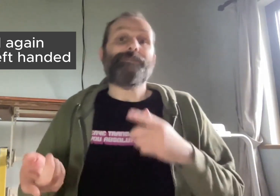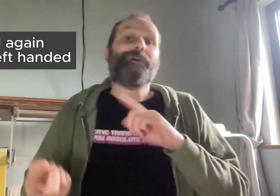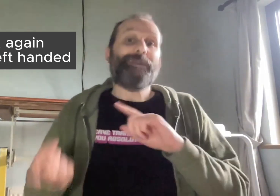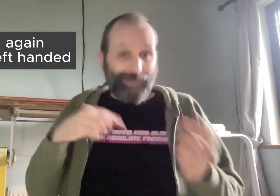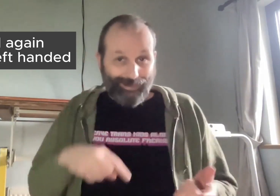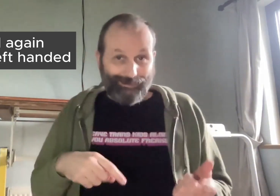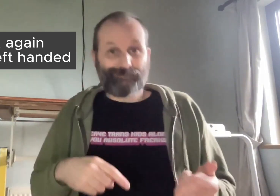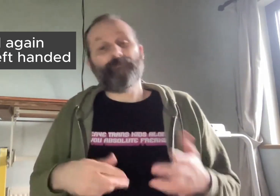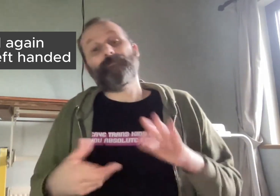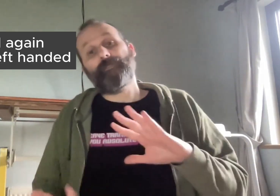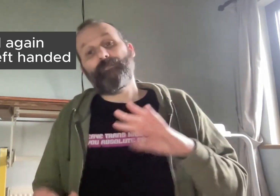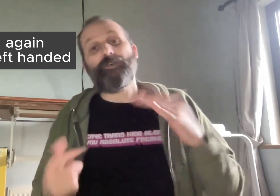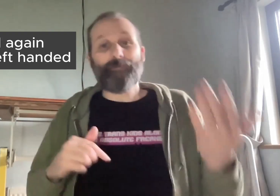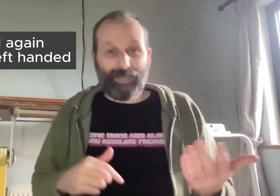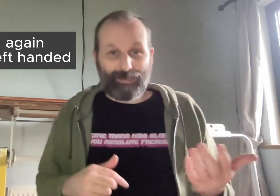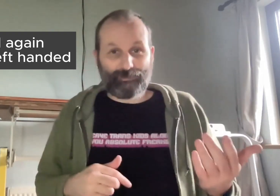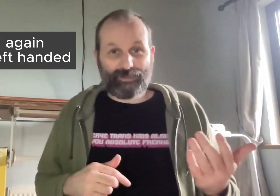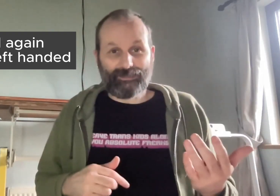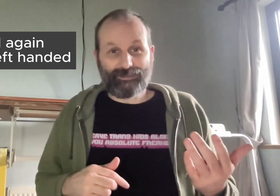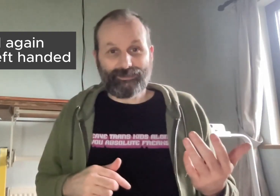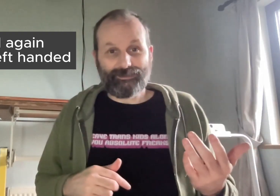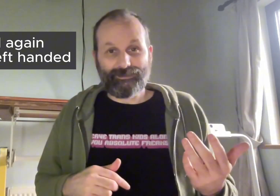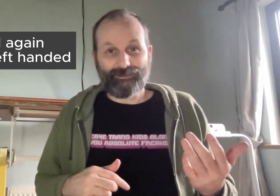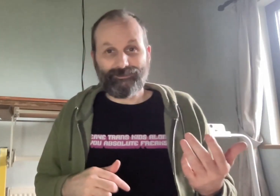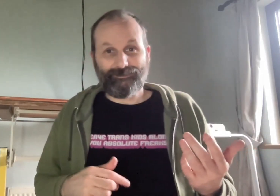And again, I'm left-handed.